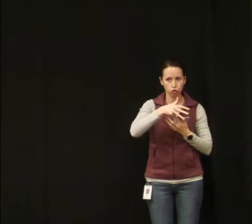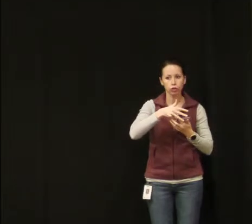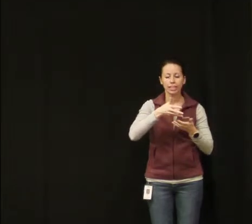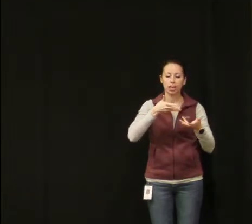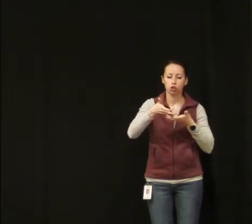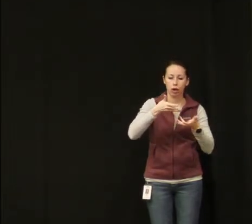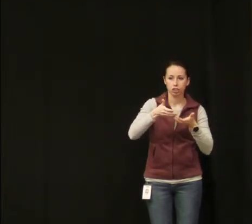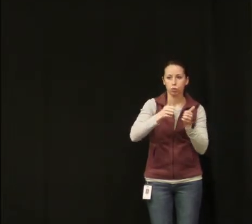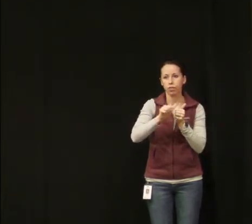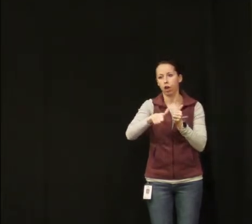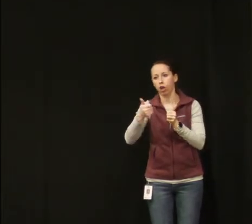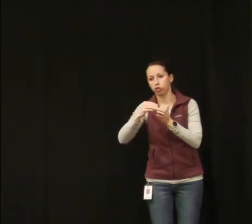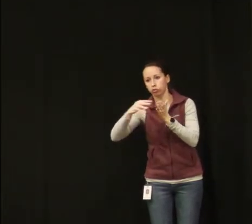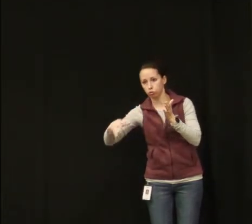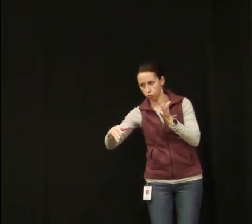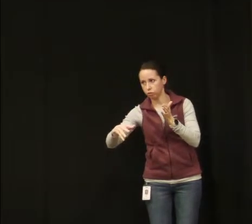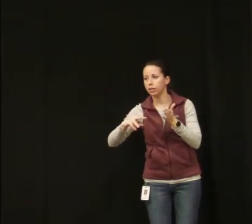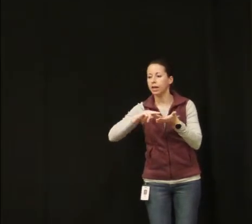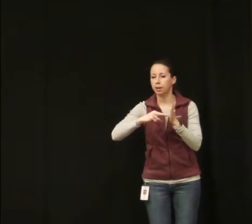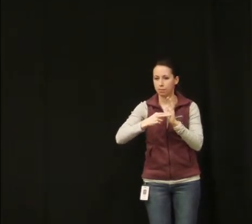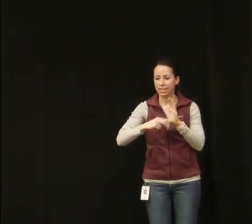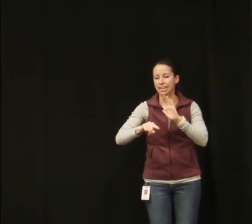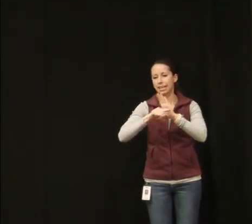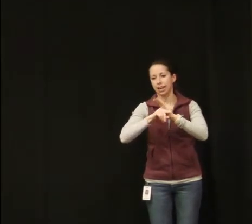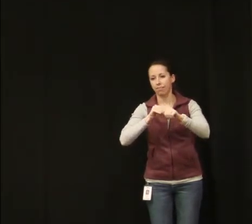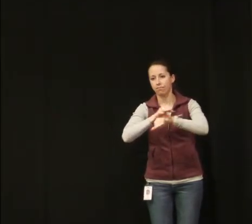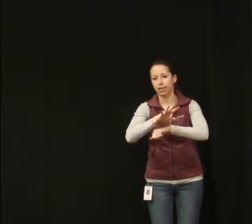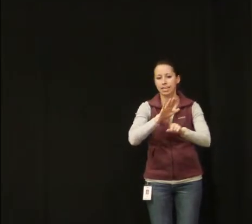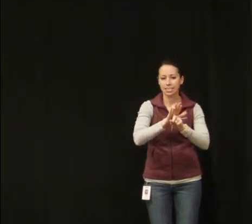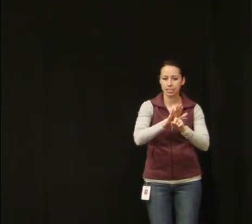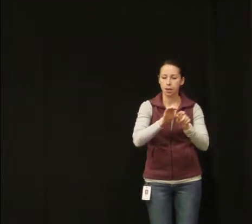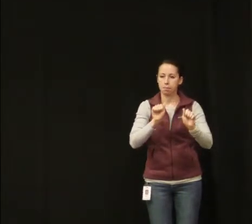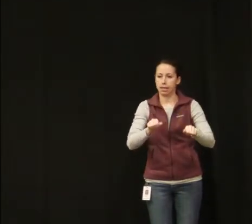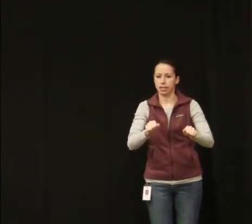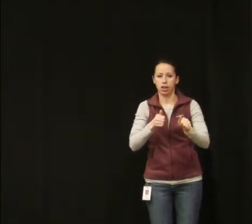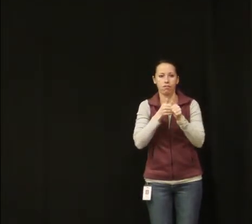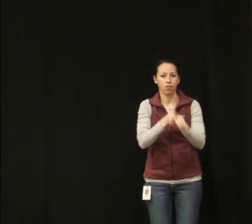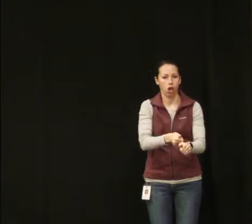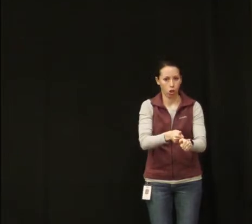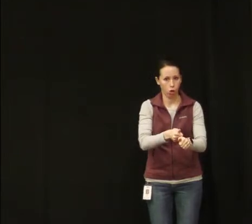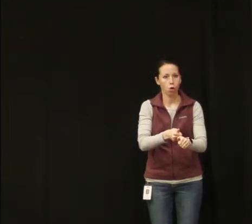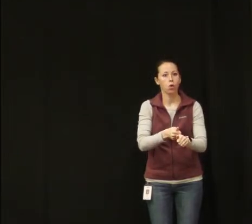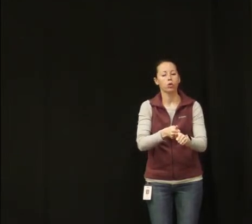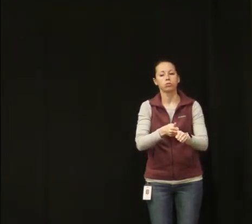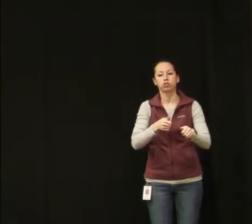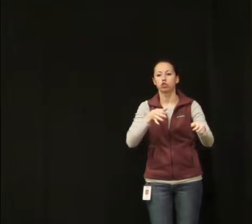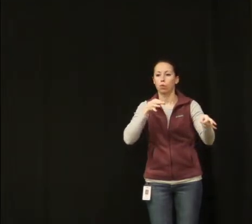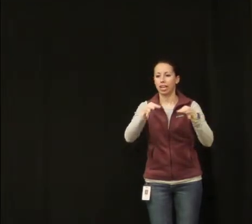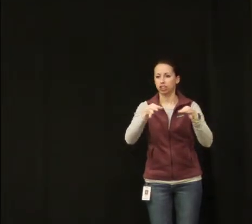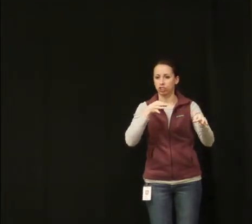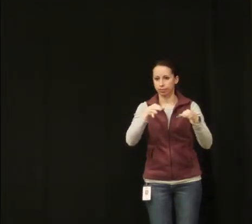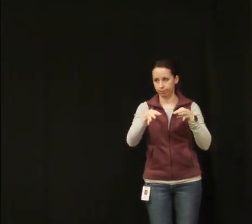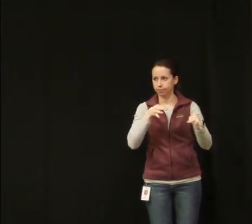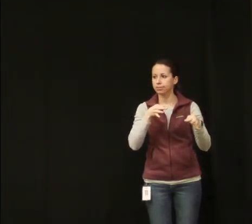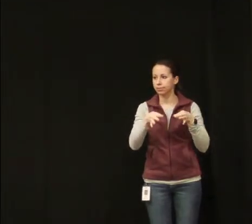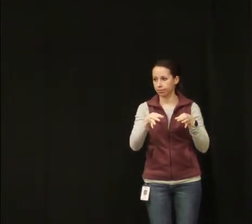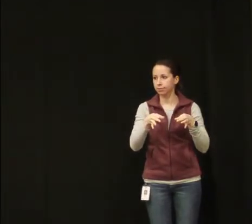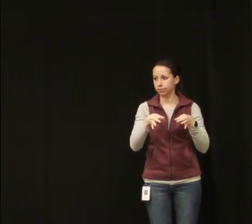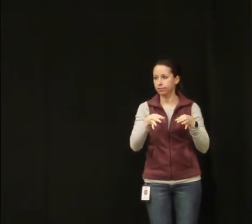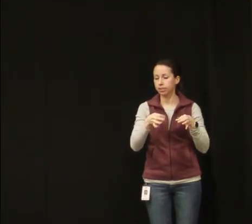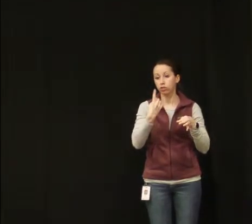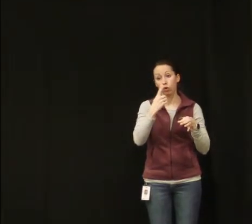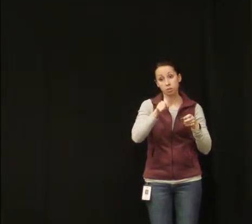which adversely affects his ability to follow oral directions. This is individualized for this particular student,